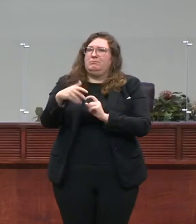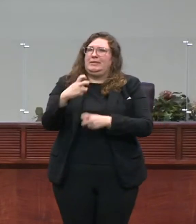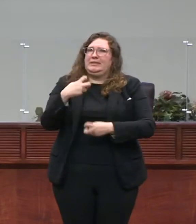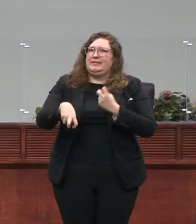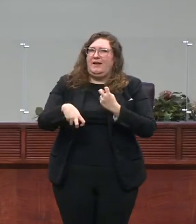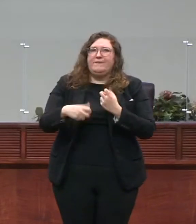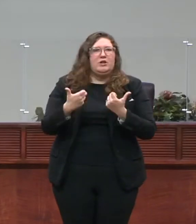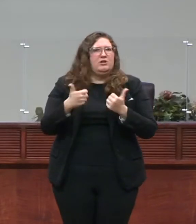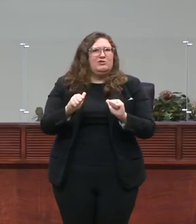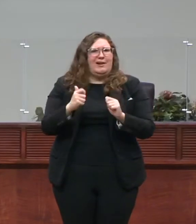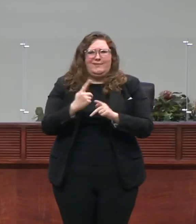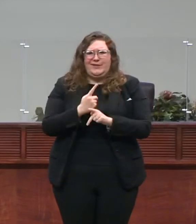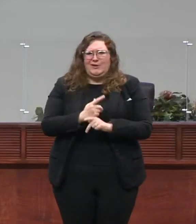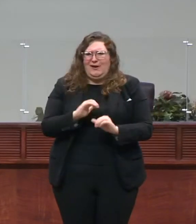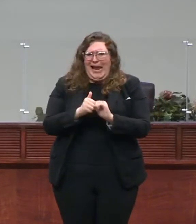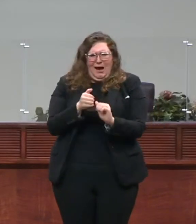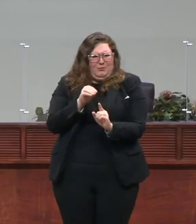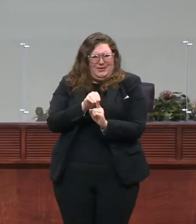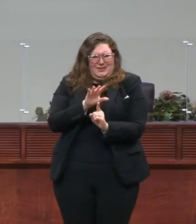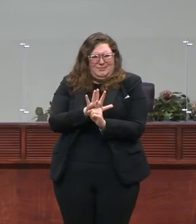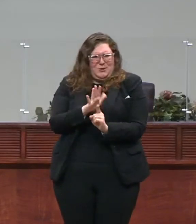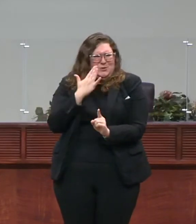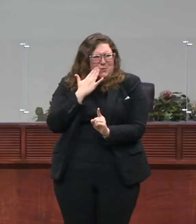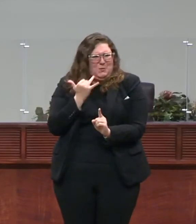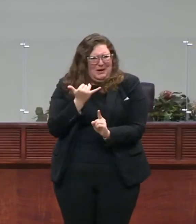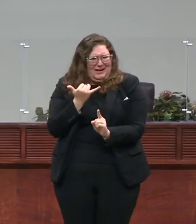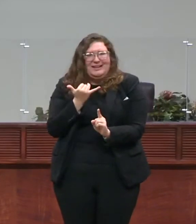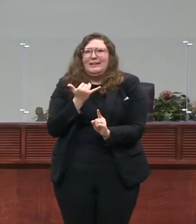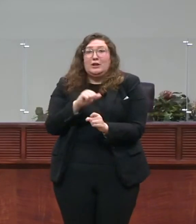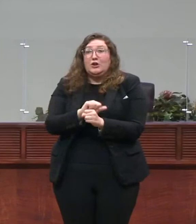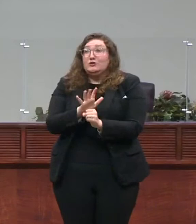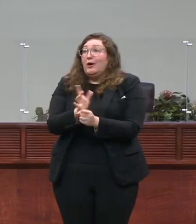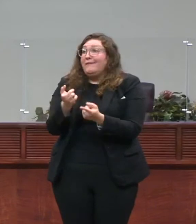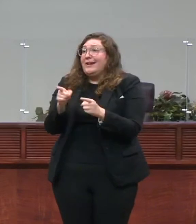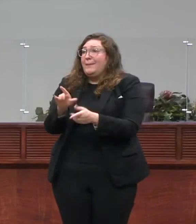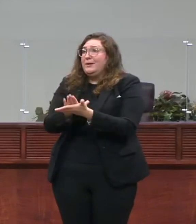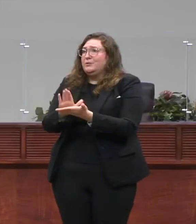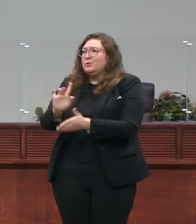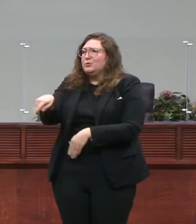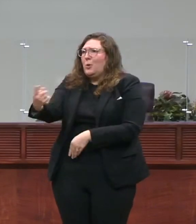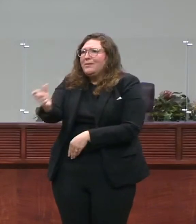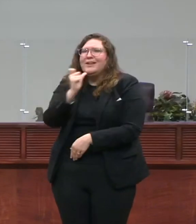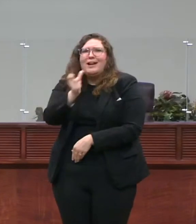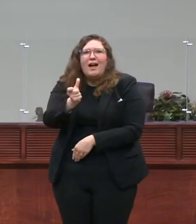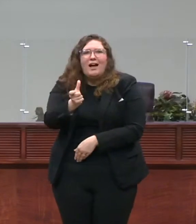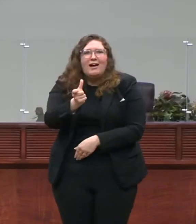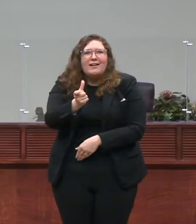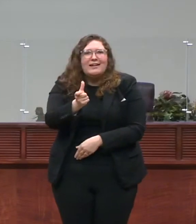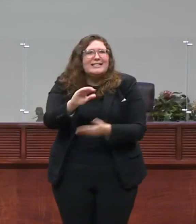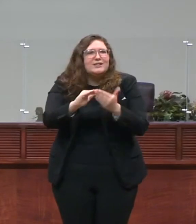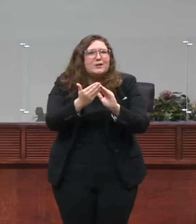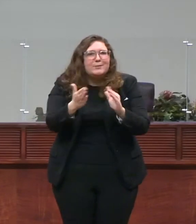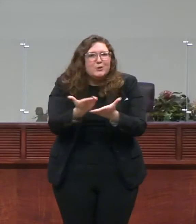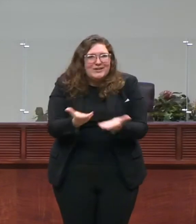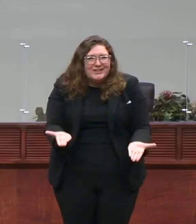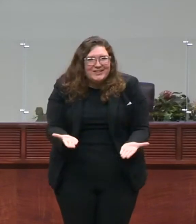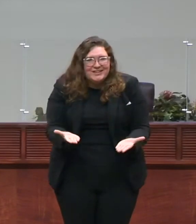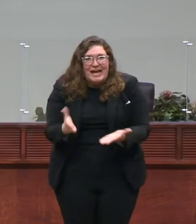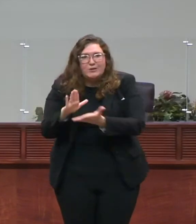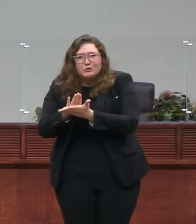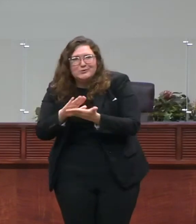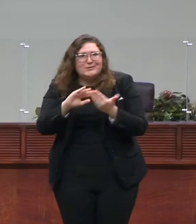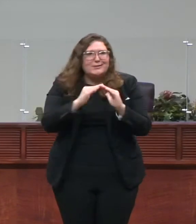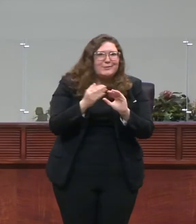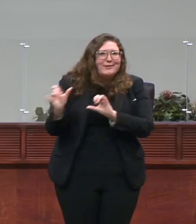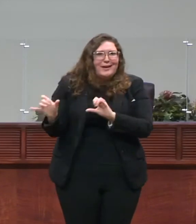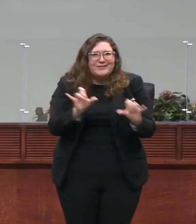was someone exposed, because it's everywhere. And to make that determination, although you can make it happen sometimes, you